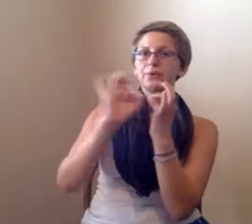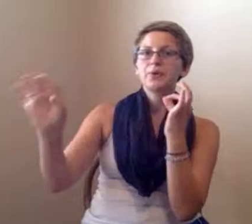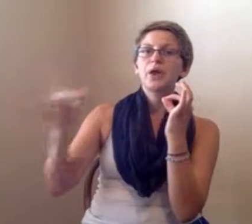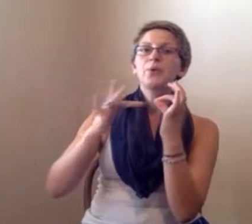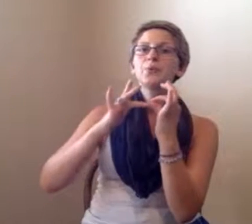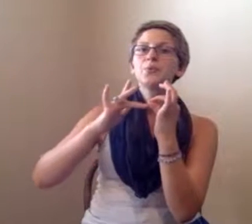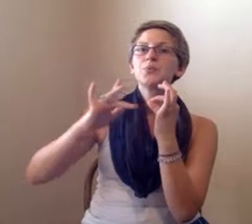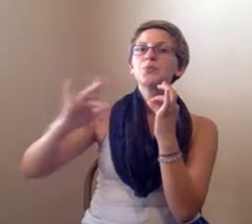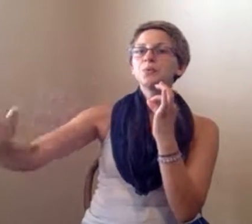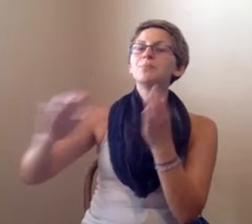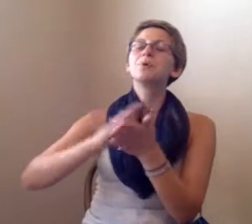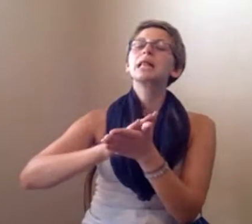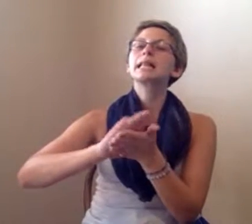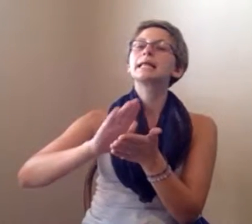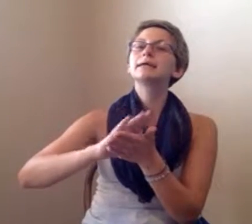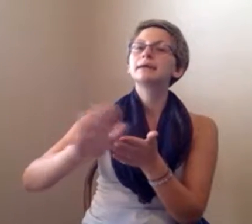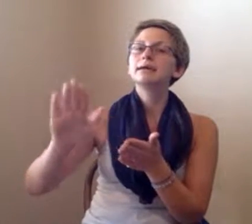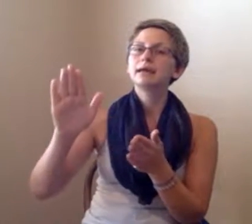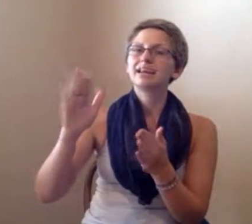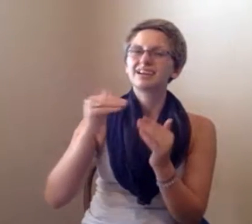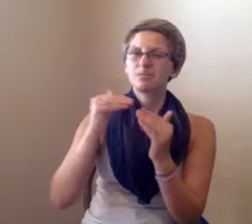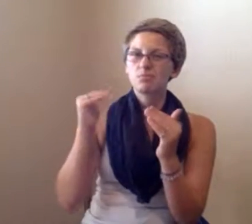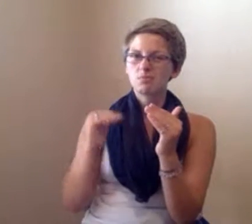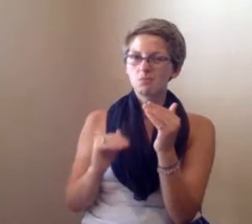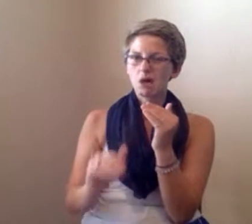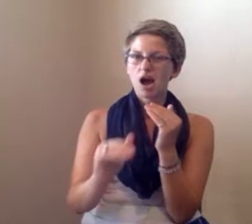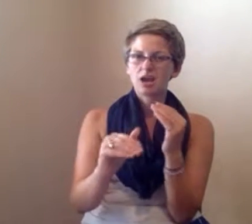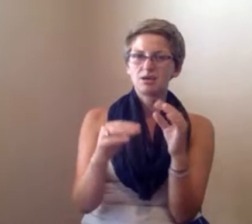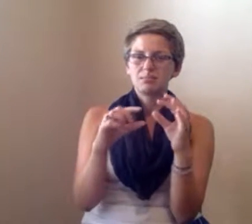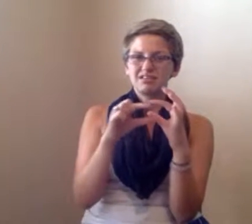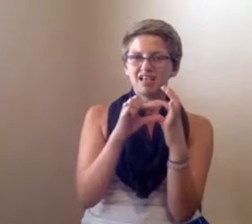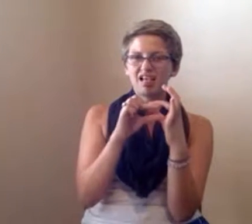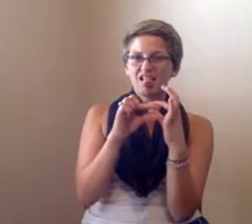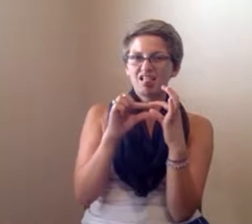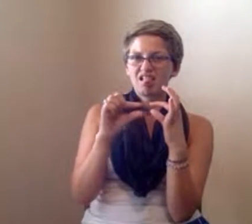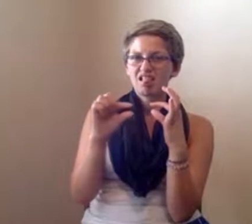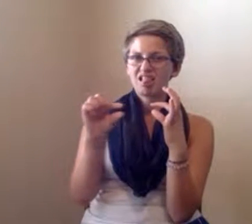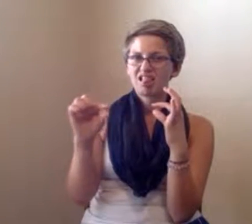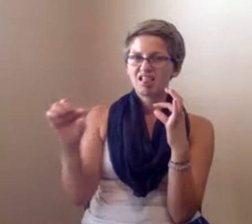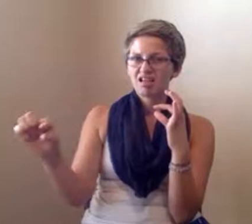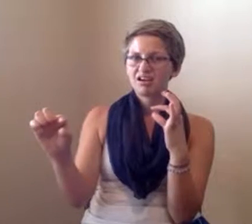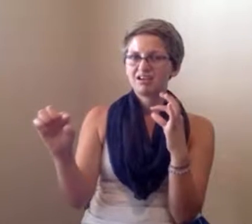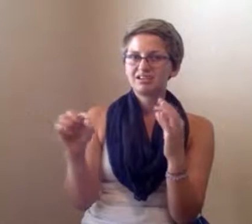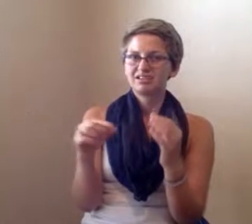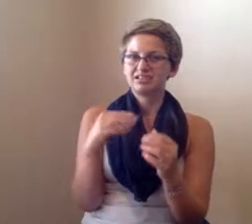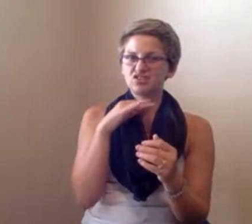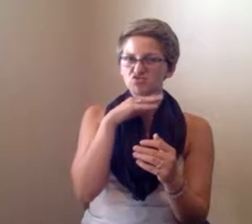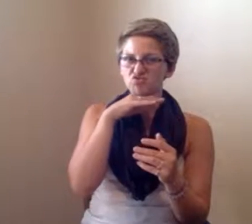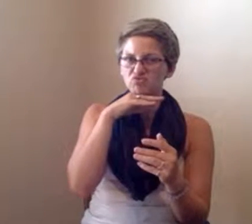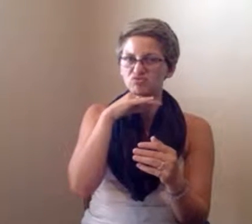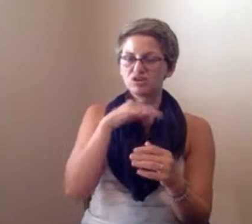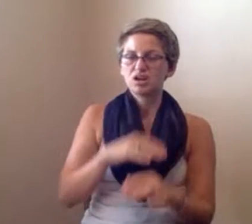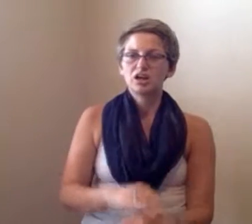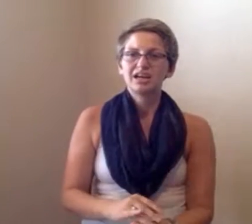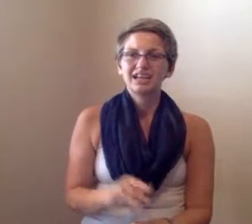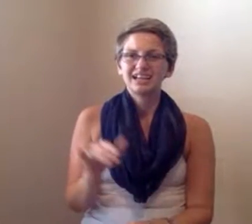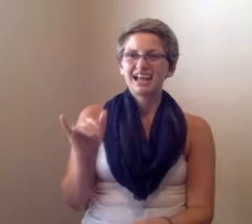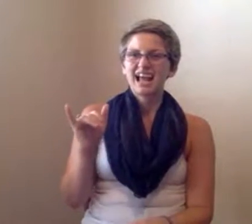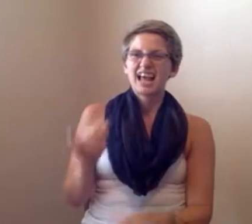of? A lot of different things. We call it plaque or atherosclerosis. It's basically a buildup of